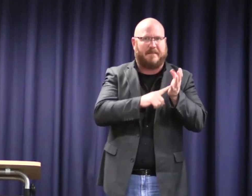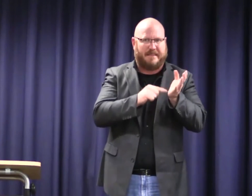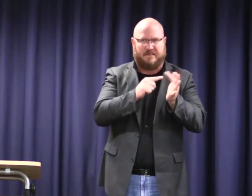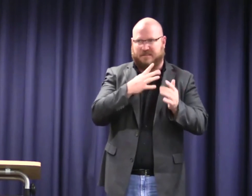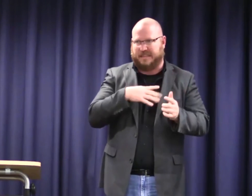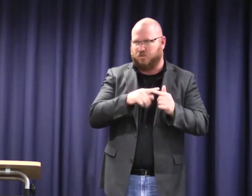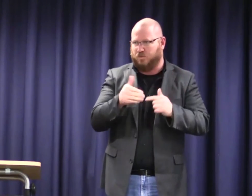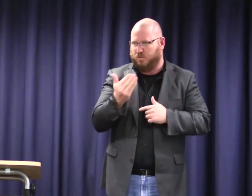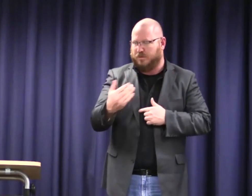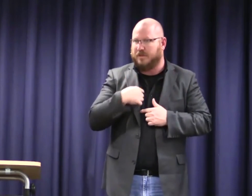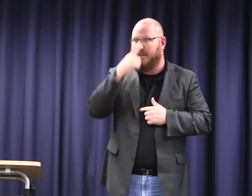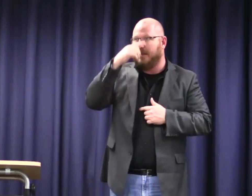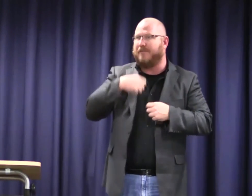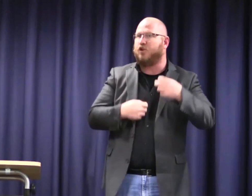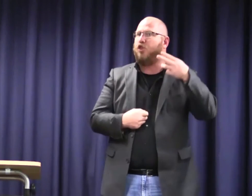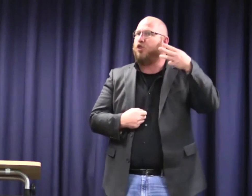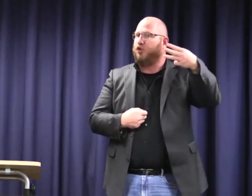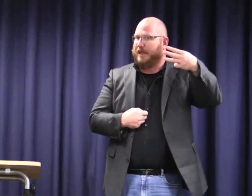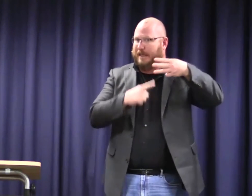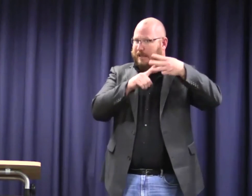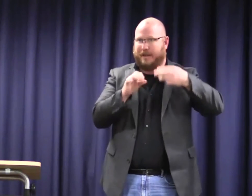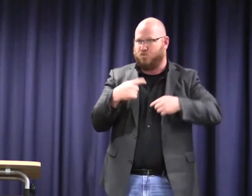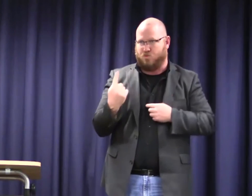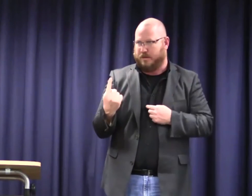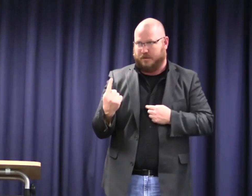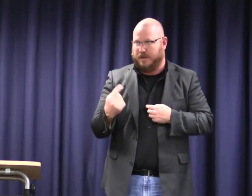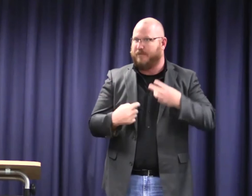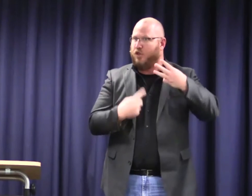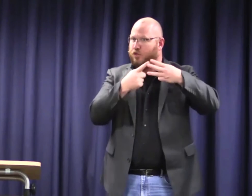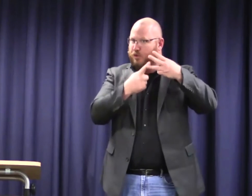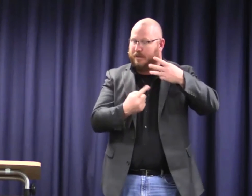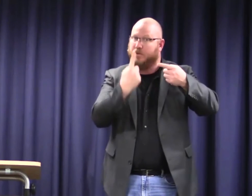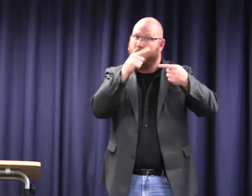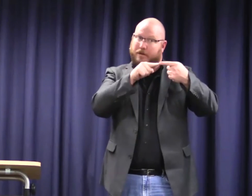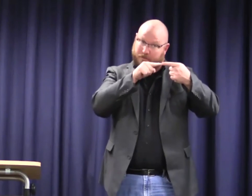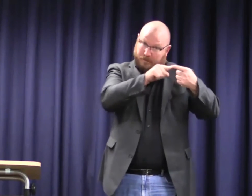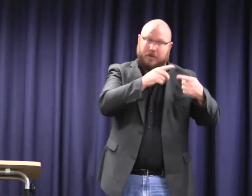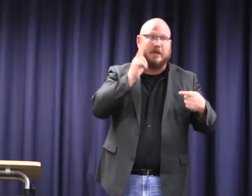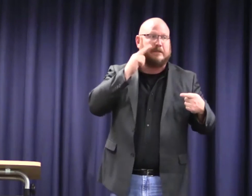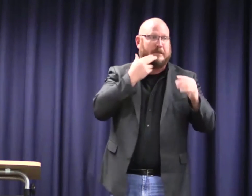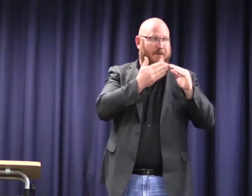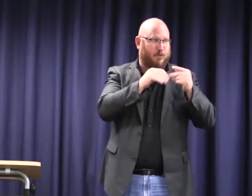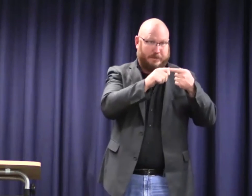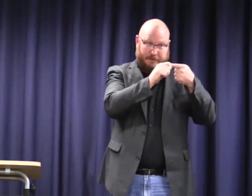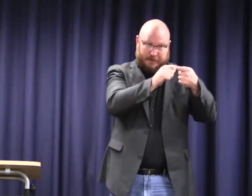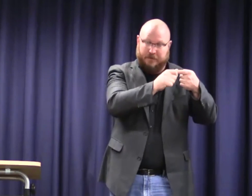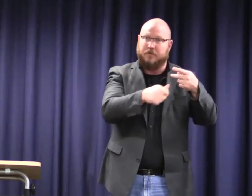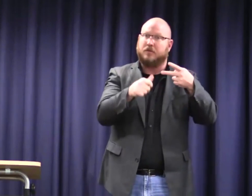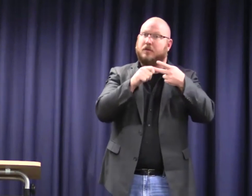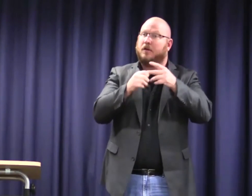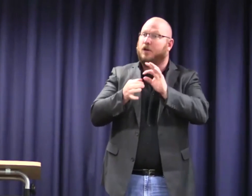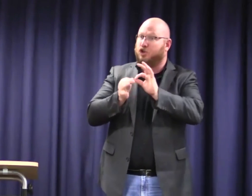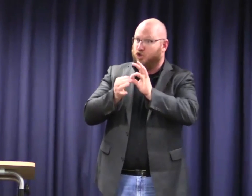I agree that there's a letter template that we could actually give you. There's three, not just one. There's one that can go